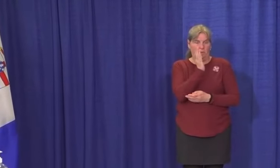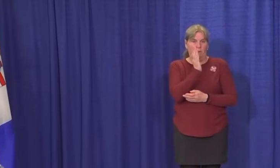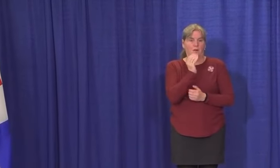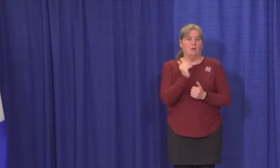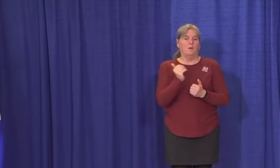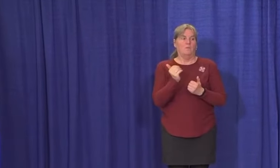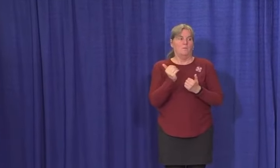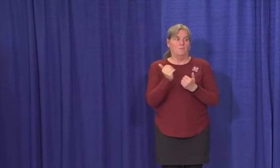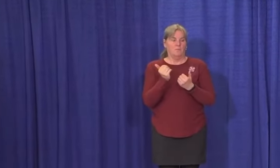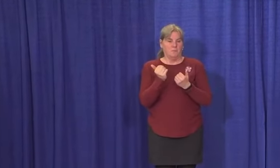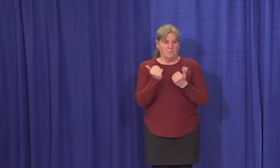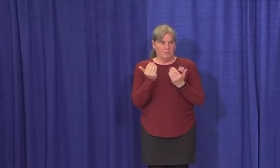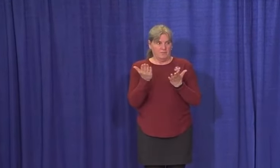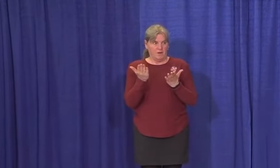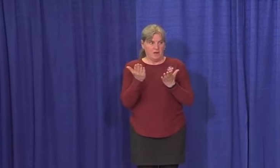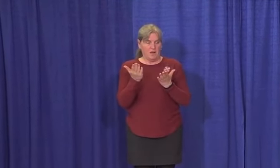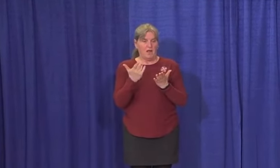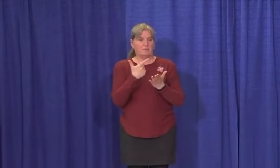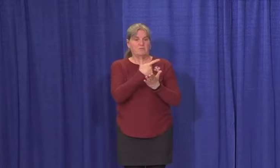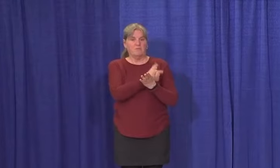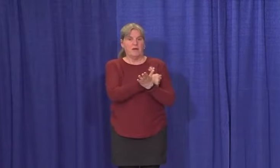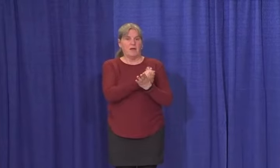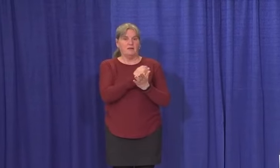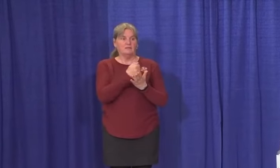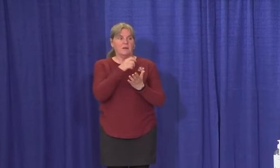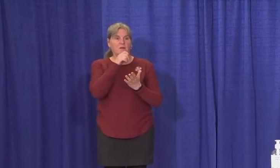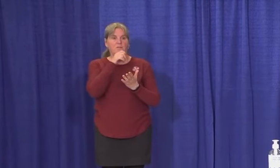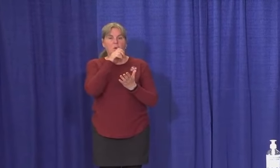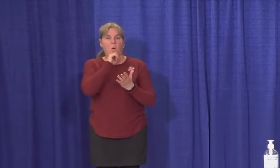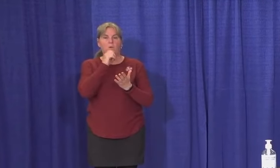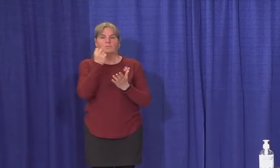for even younger children than 12?